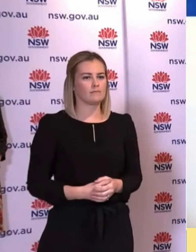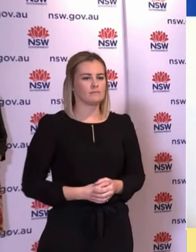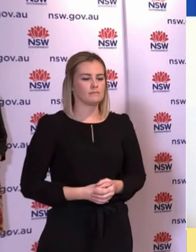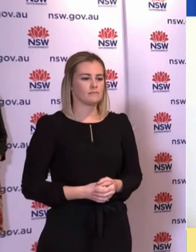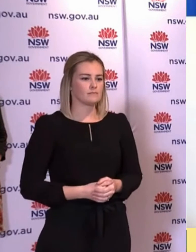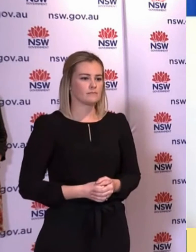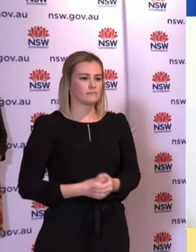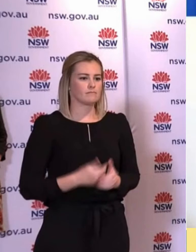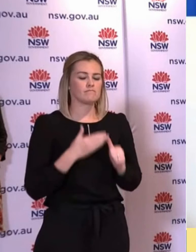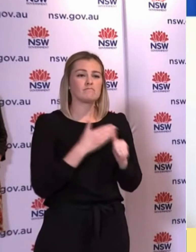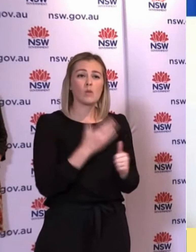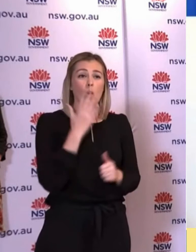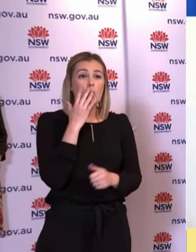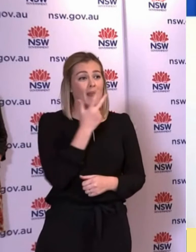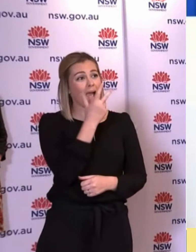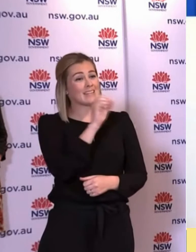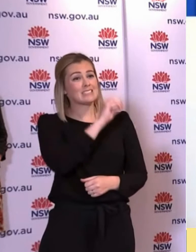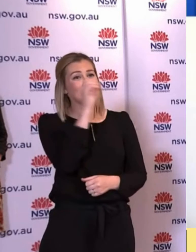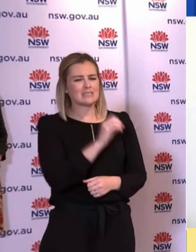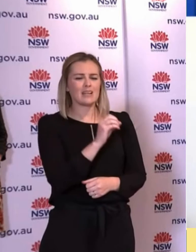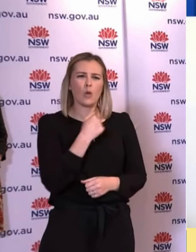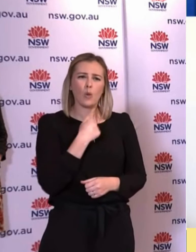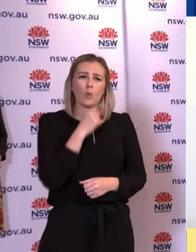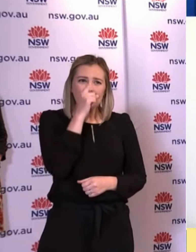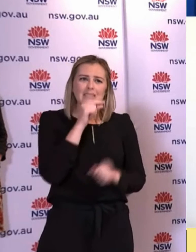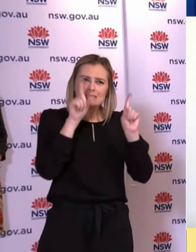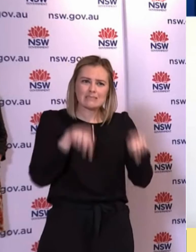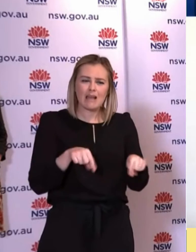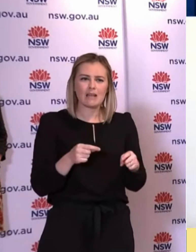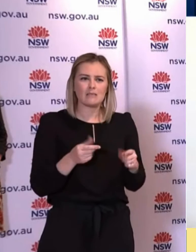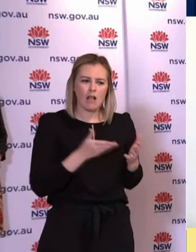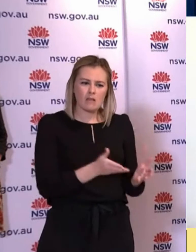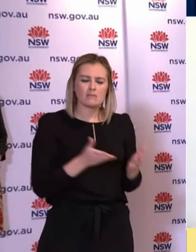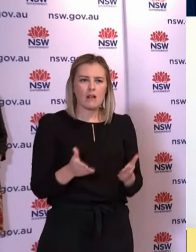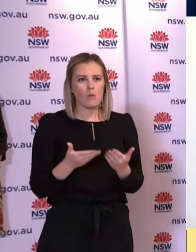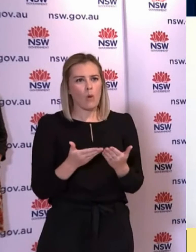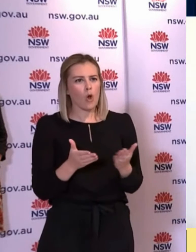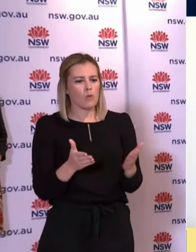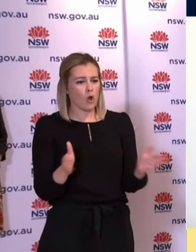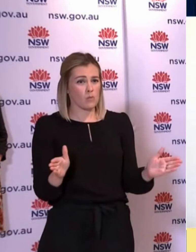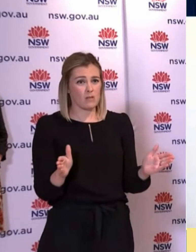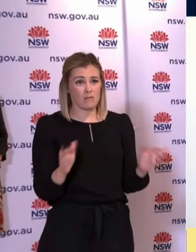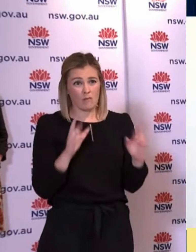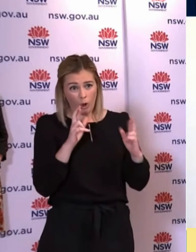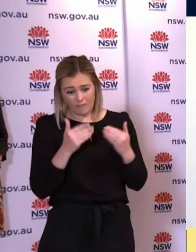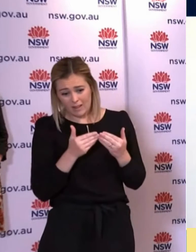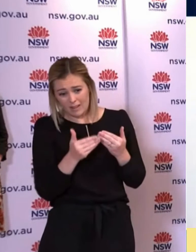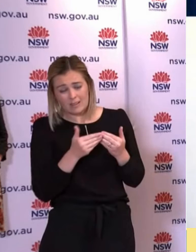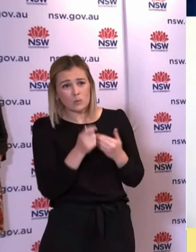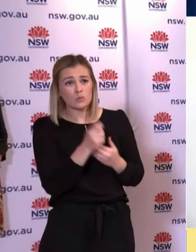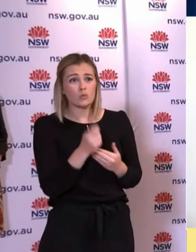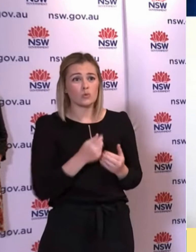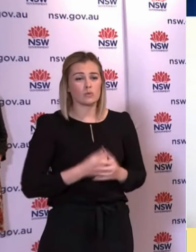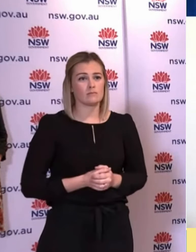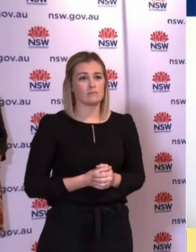more normality back in our lives, and it's literally only, well, it's weeks away now. So if our community keeps getting vaccinated the way they